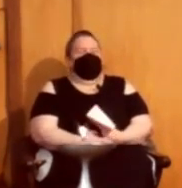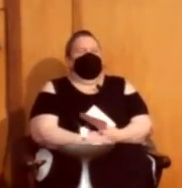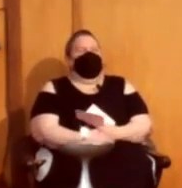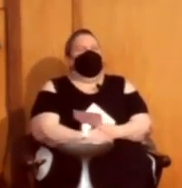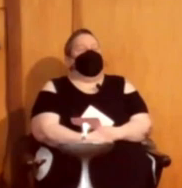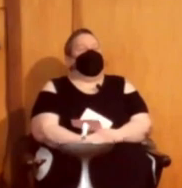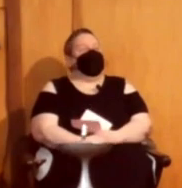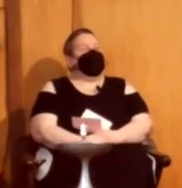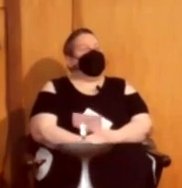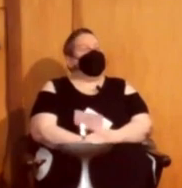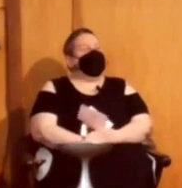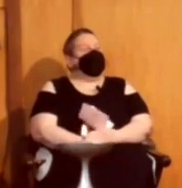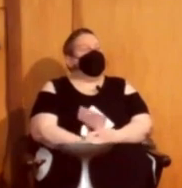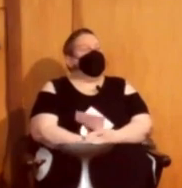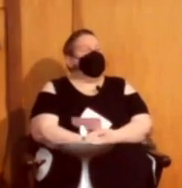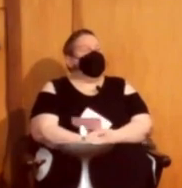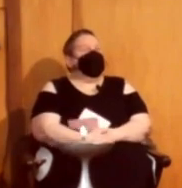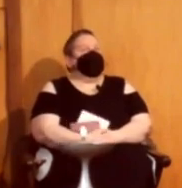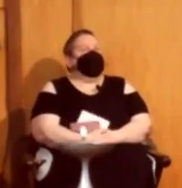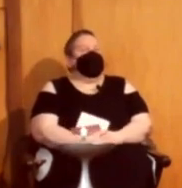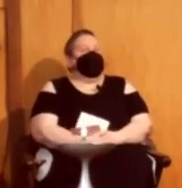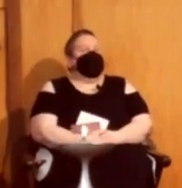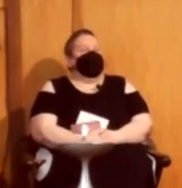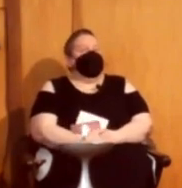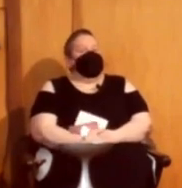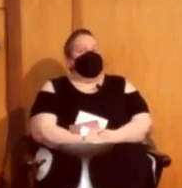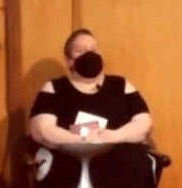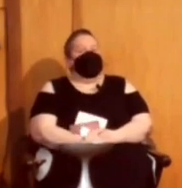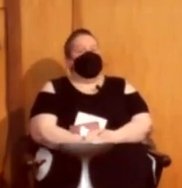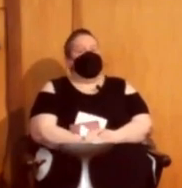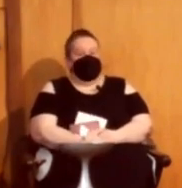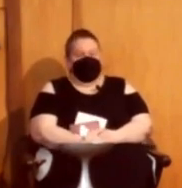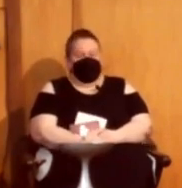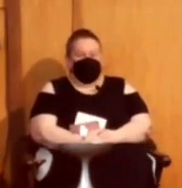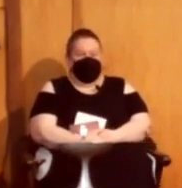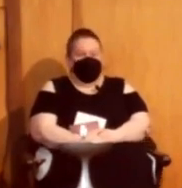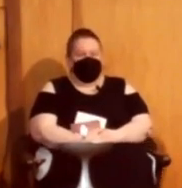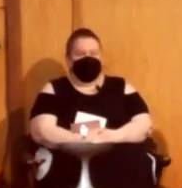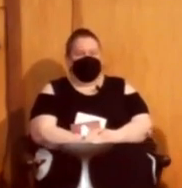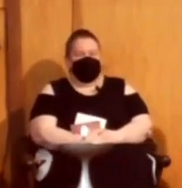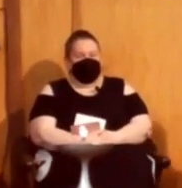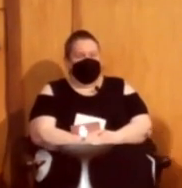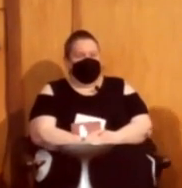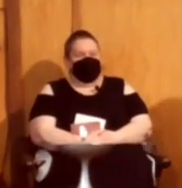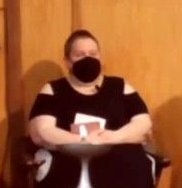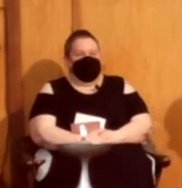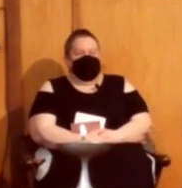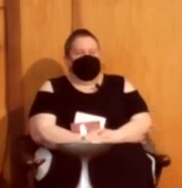division and fear. The offering will now be received.